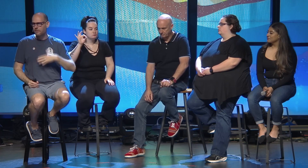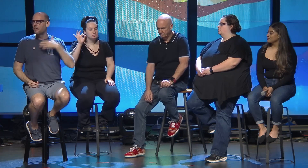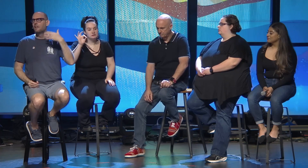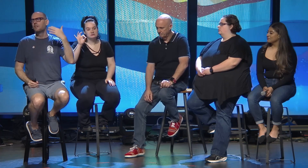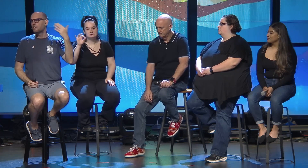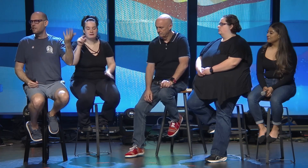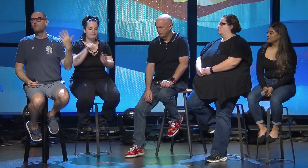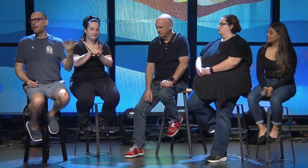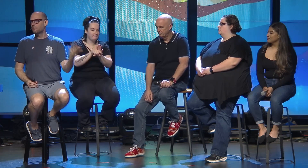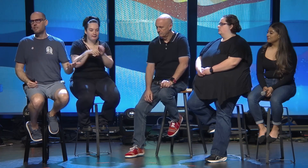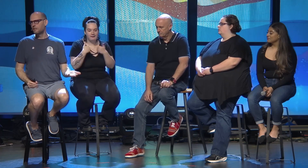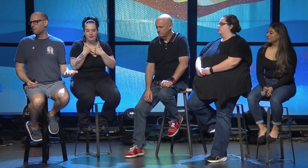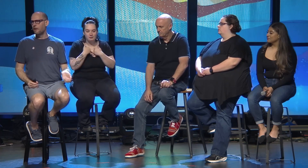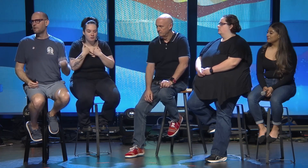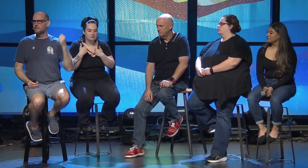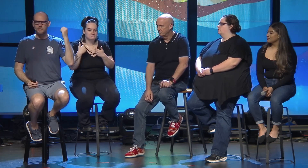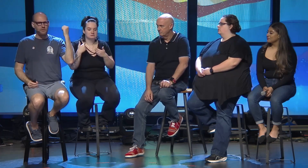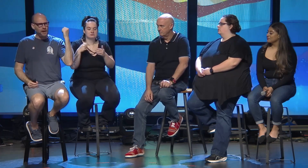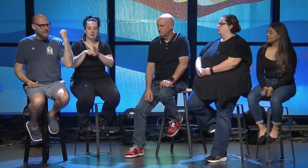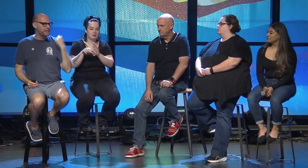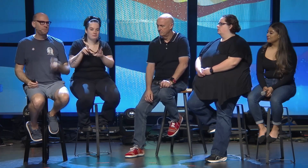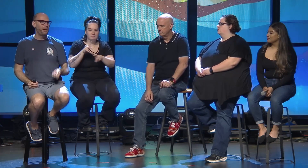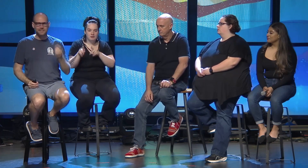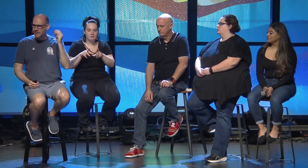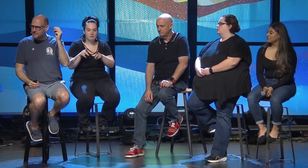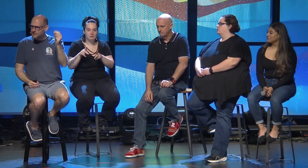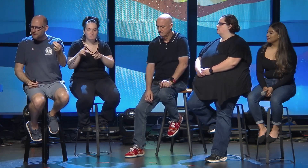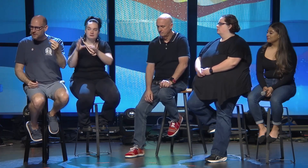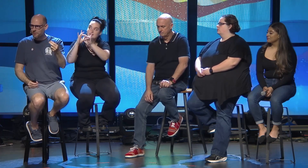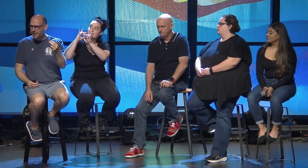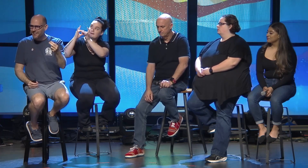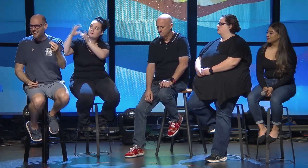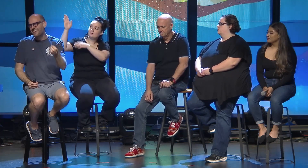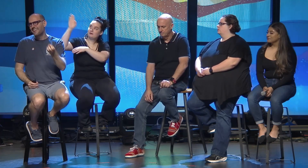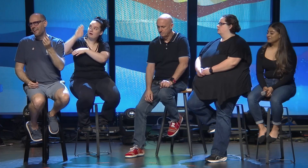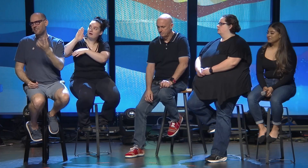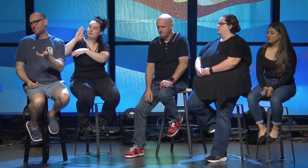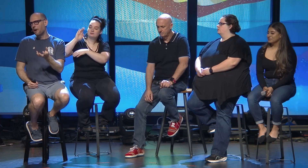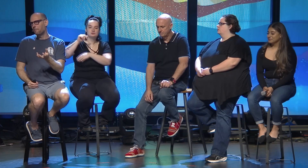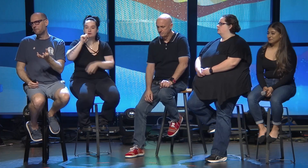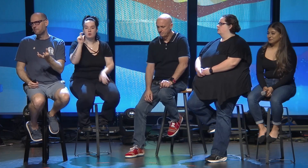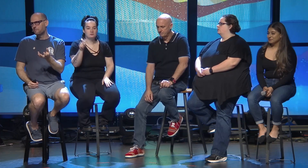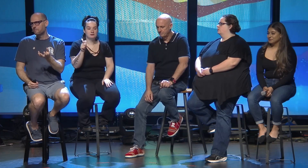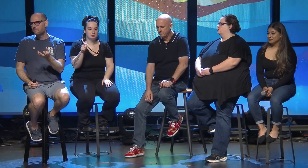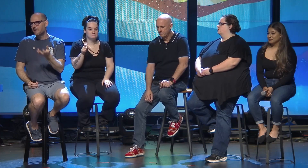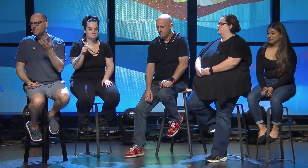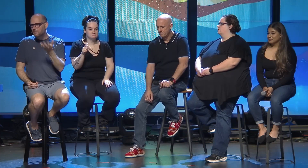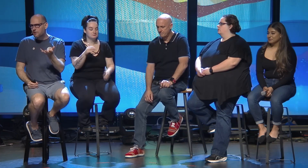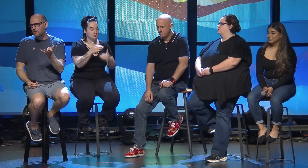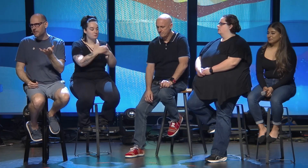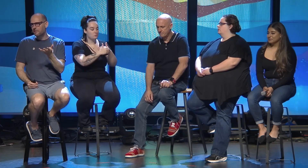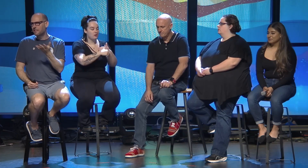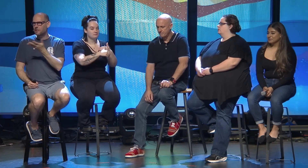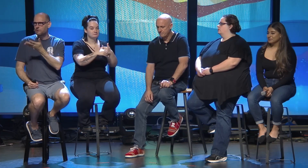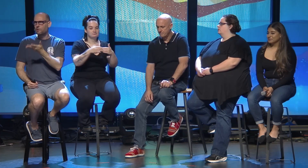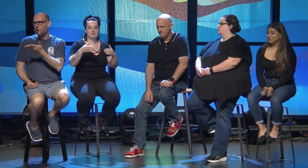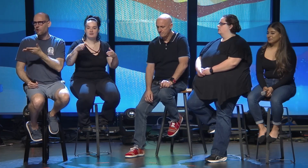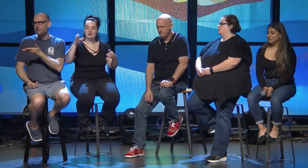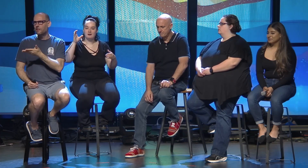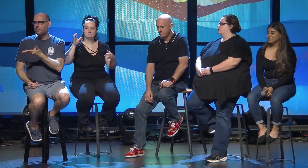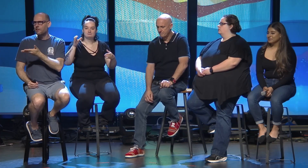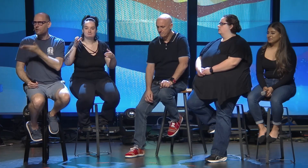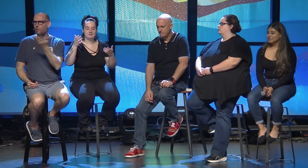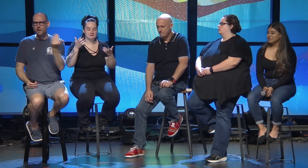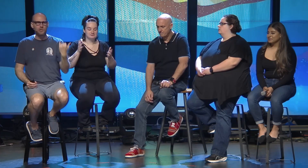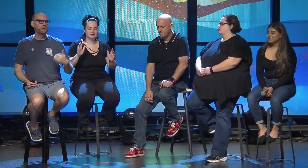and death to interact with the divine, because the divine is as present as this piece of bread and this cup. And that's the beauty of it, and that's what we